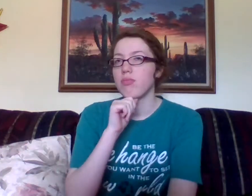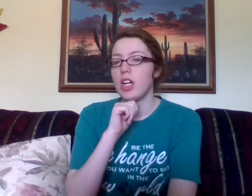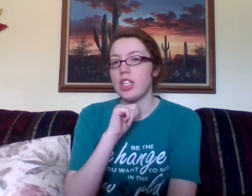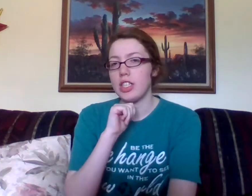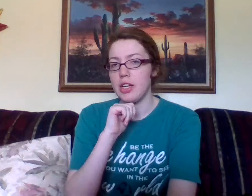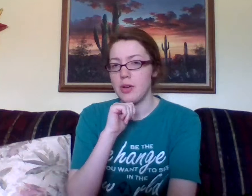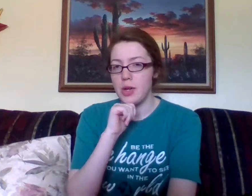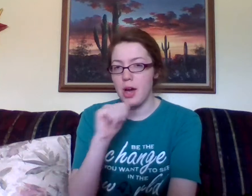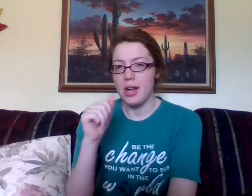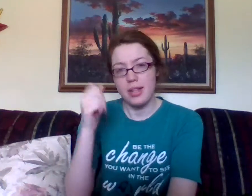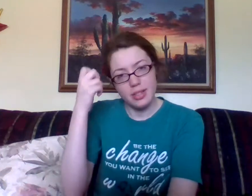should I say, not